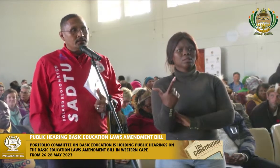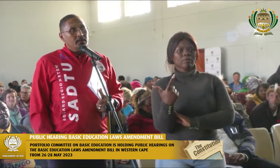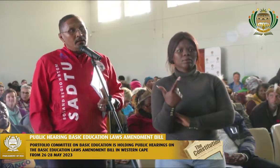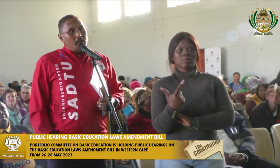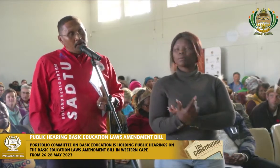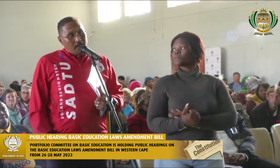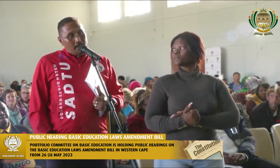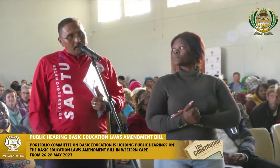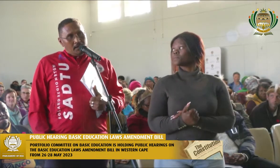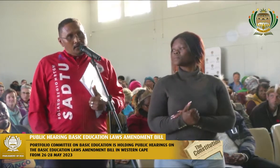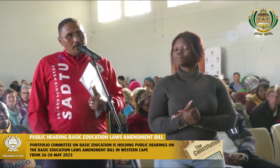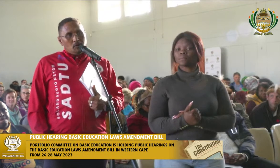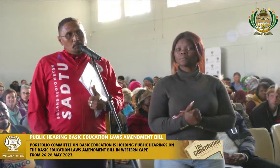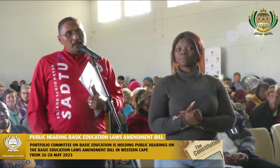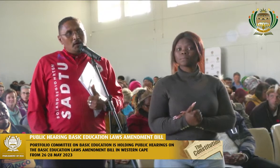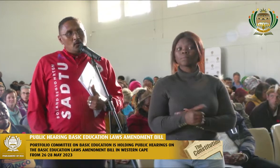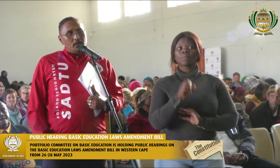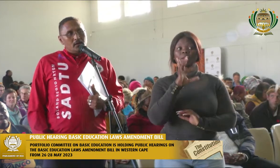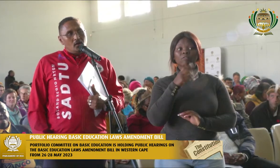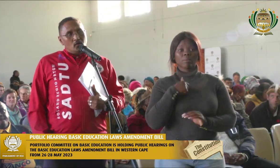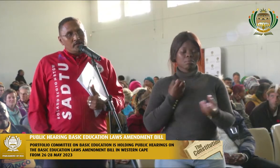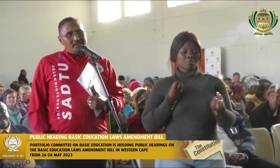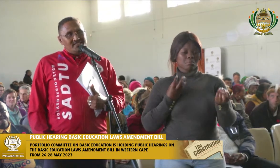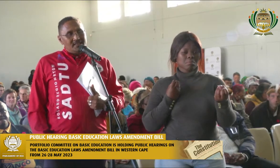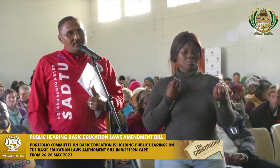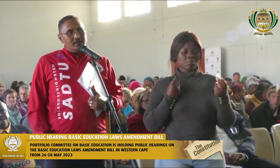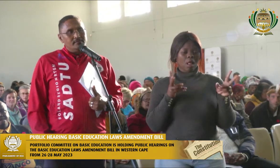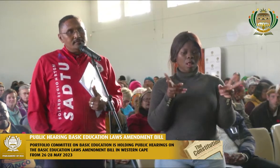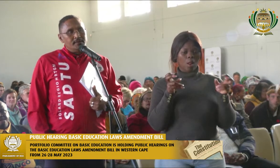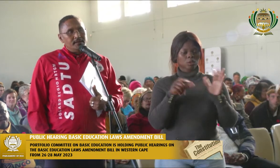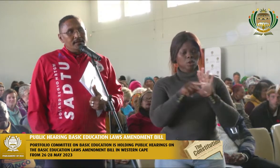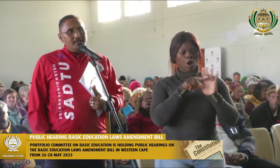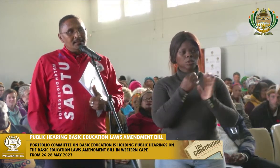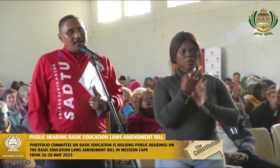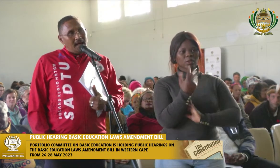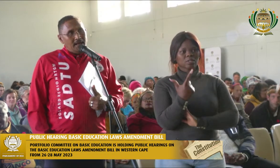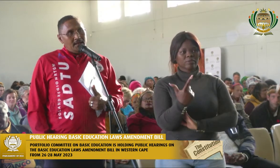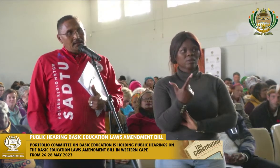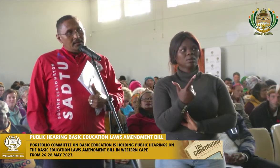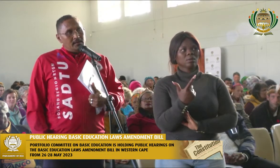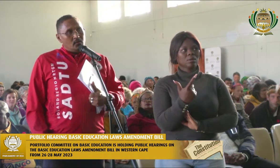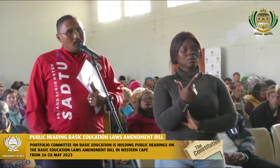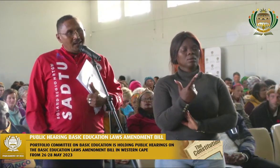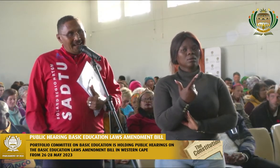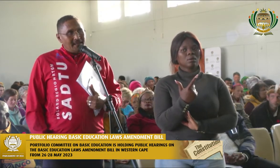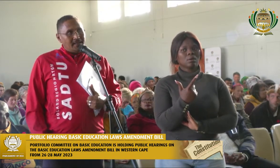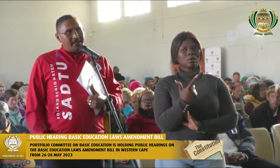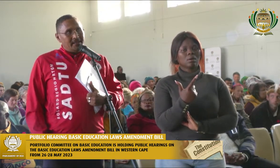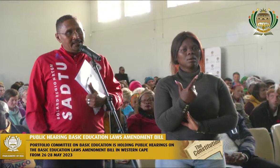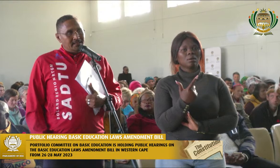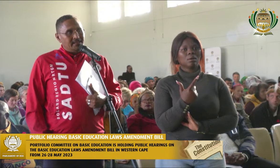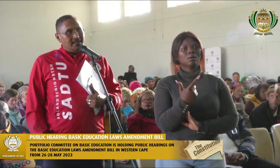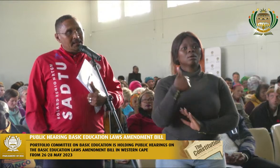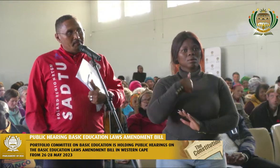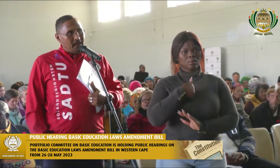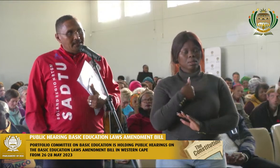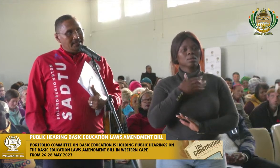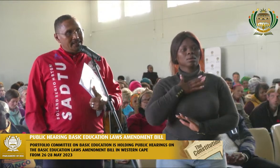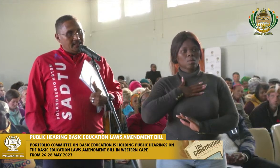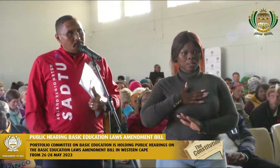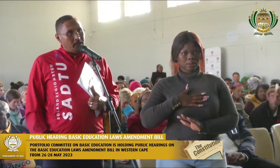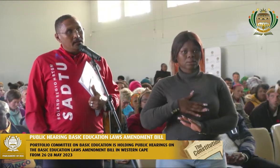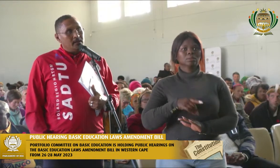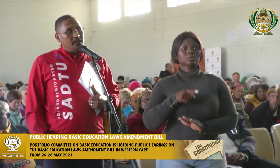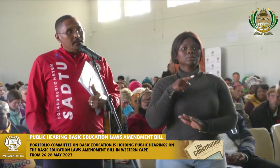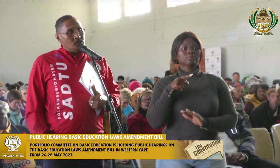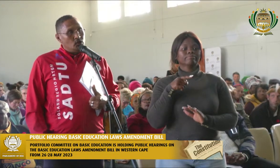mangles. If I speak about clause 37, I would like that this remains